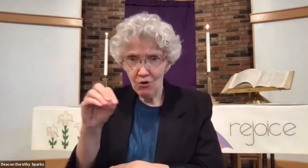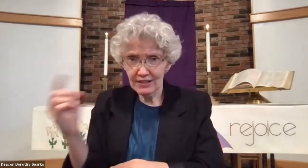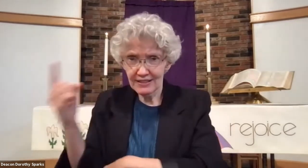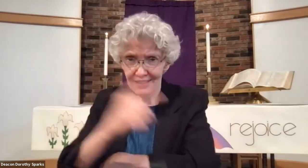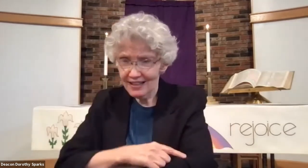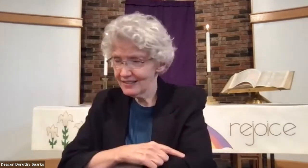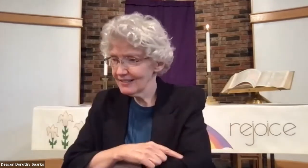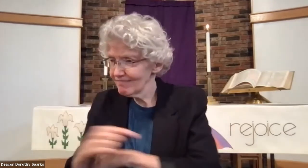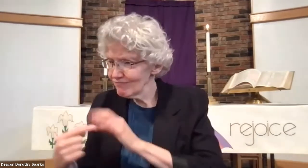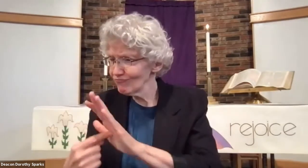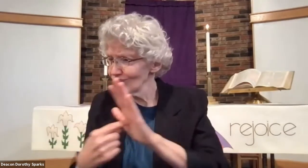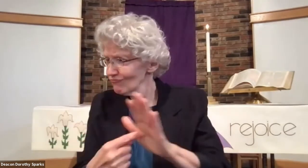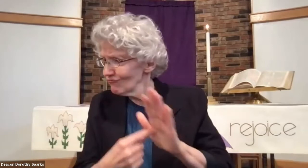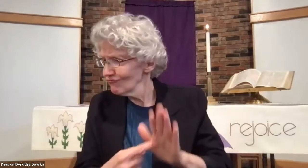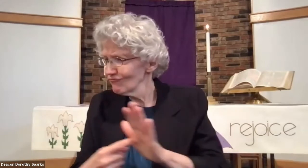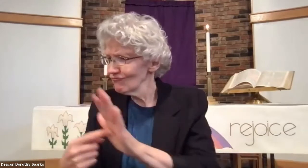death.